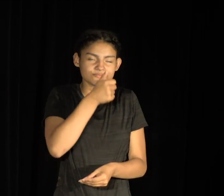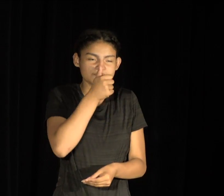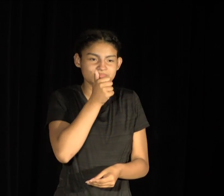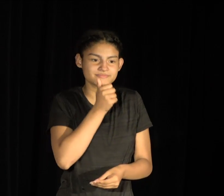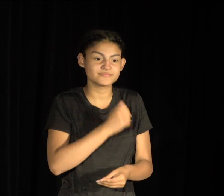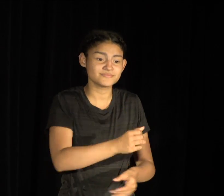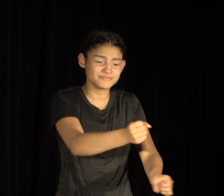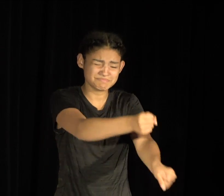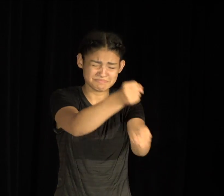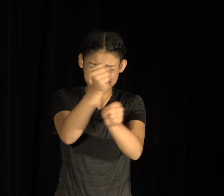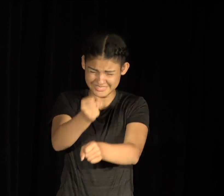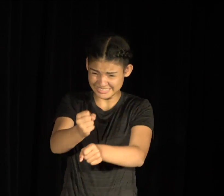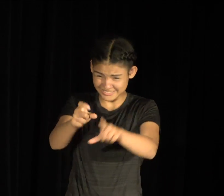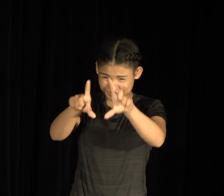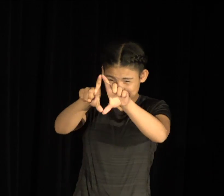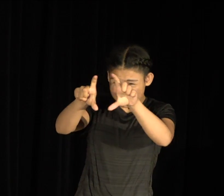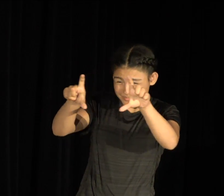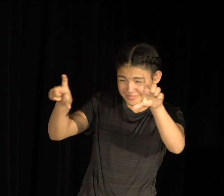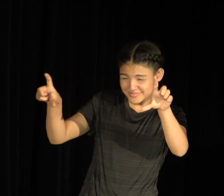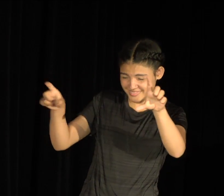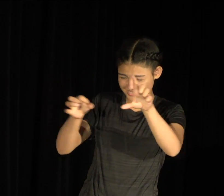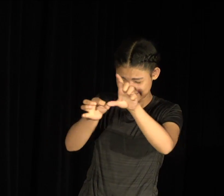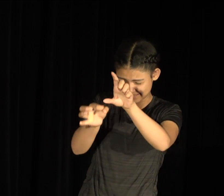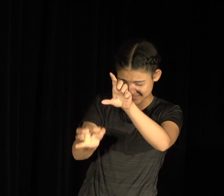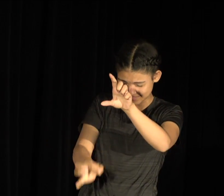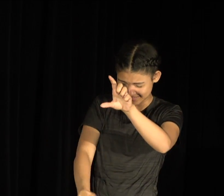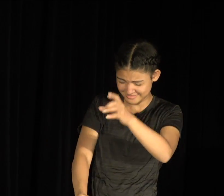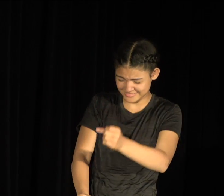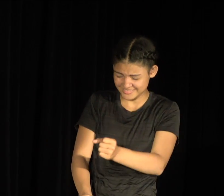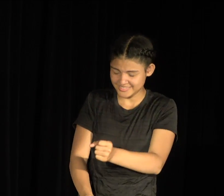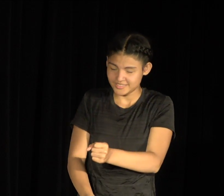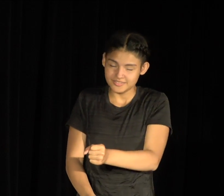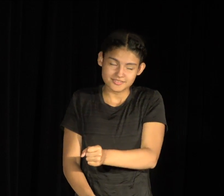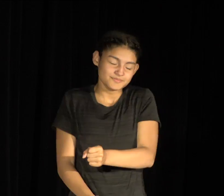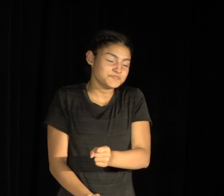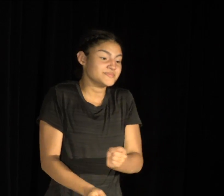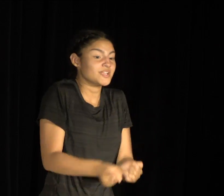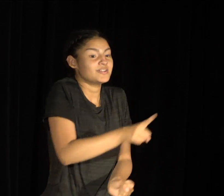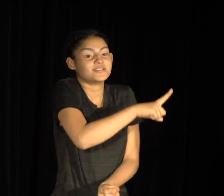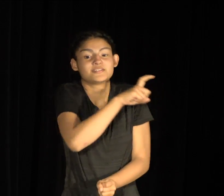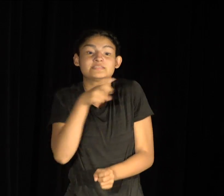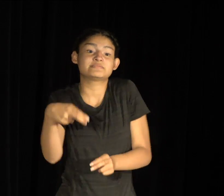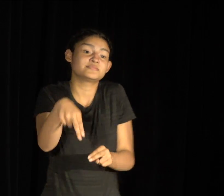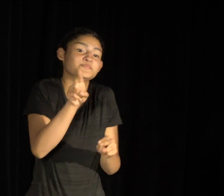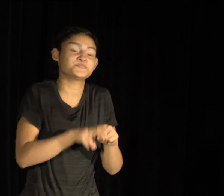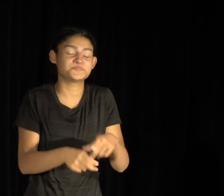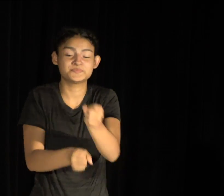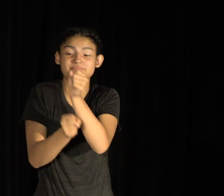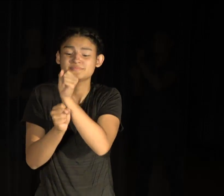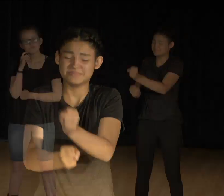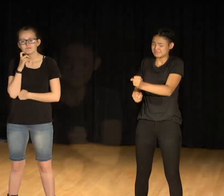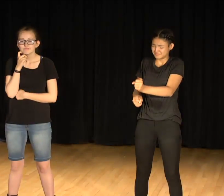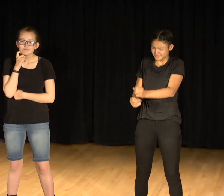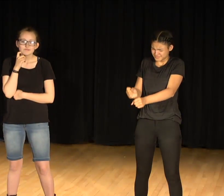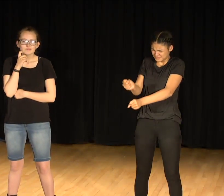yeah, that's right. We have to get that screen, that caption device, put it in the cup holder, sit down with